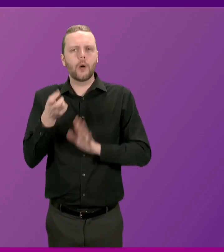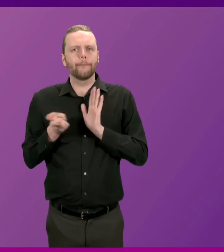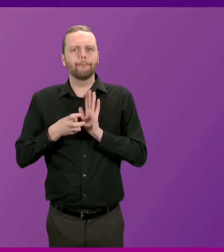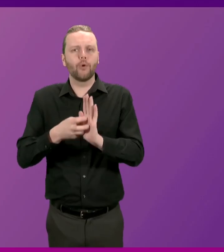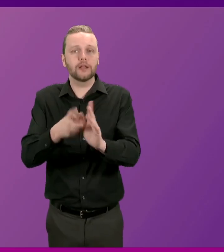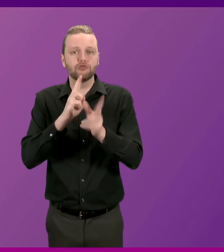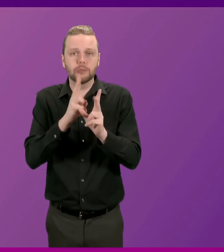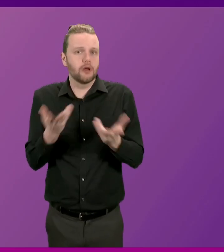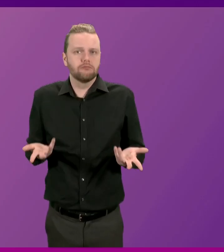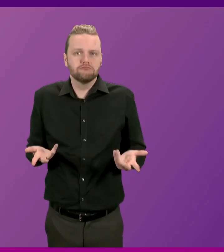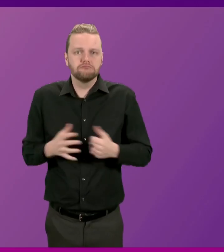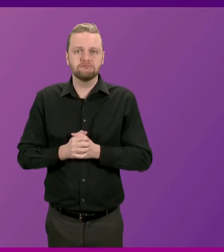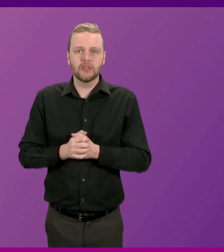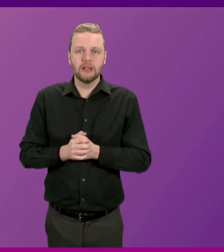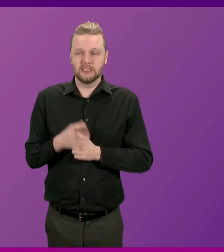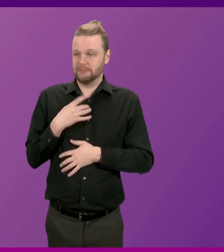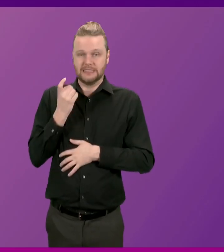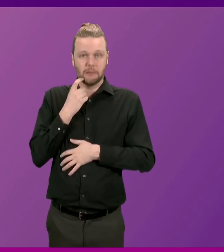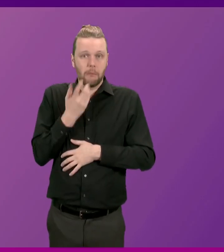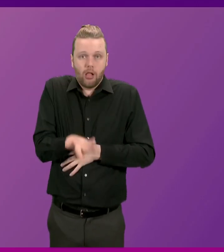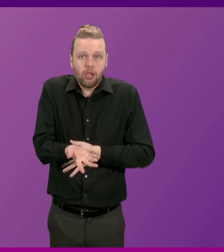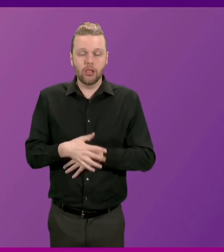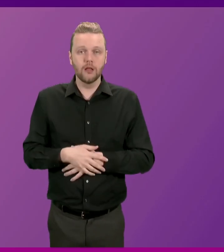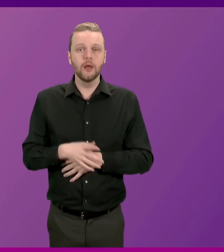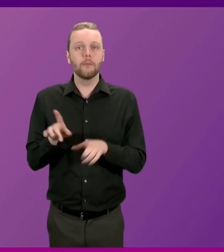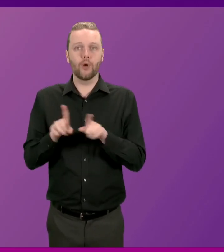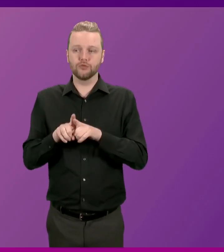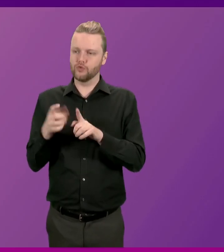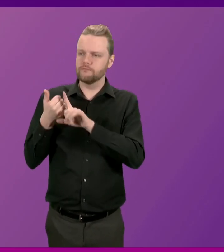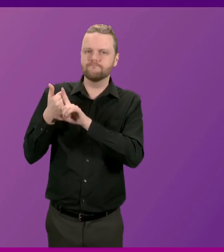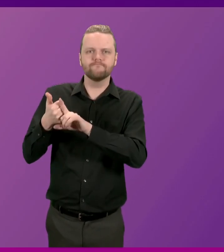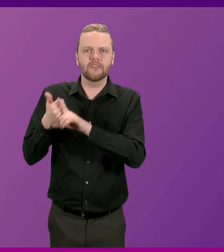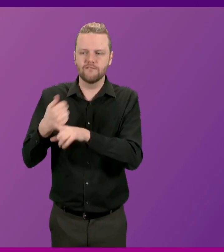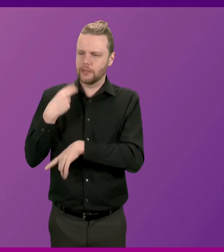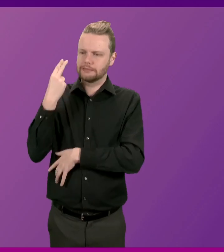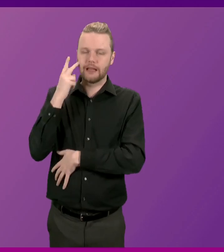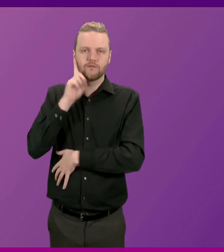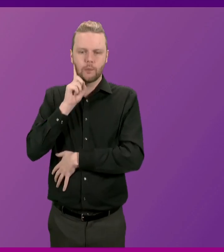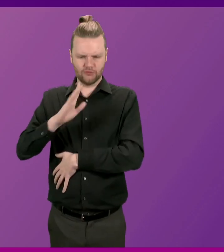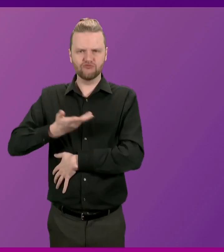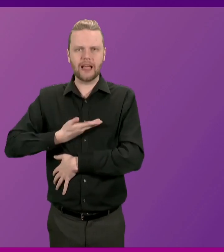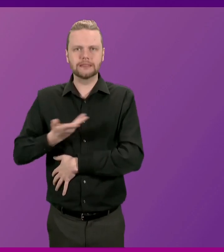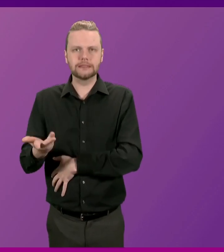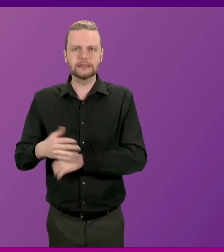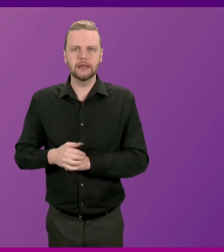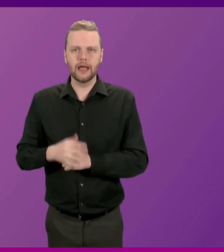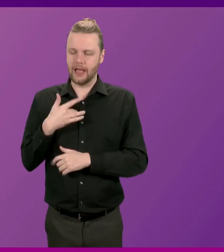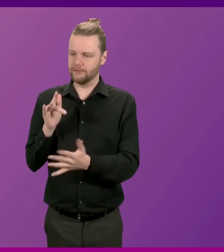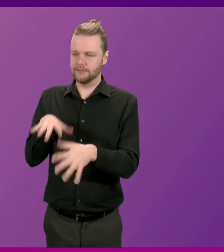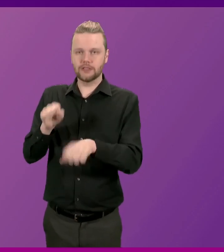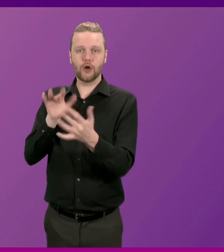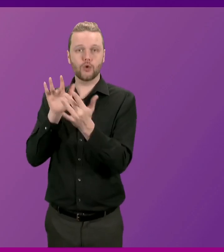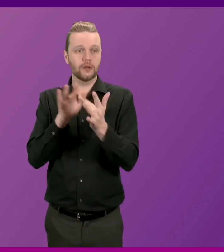interpreters. Something as simple as that, and also advocating for that deaf woman's rights when they are coming into contact with